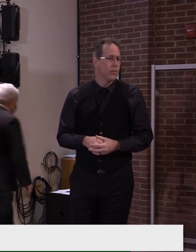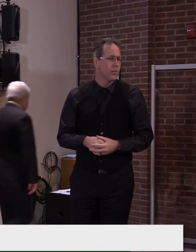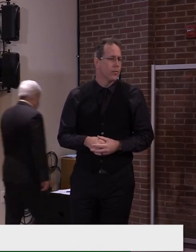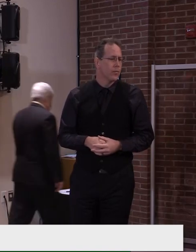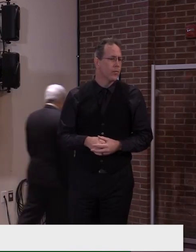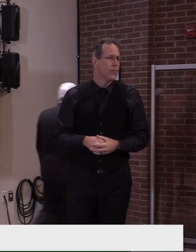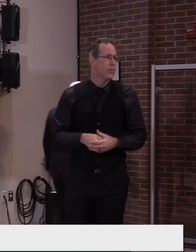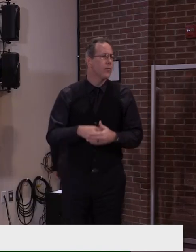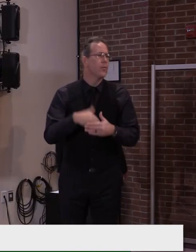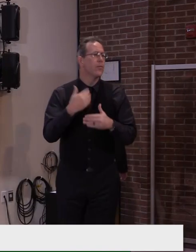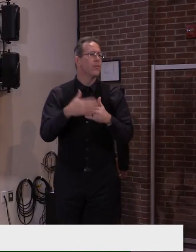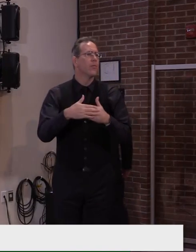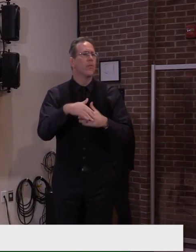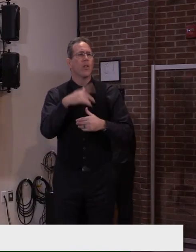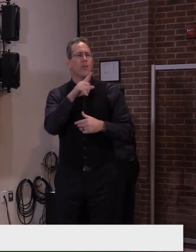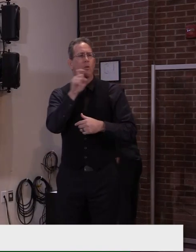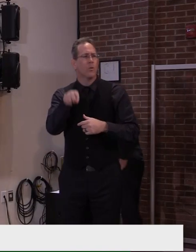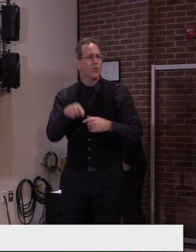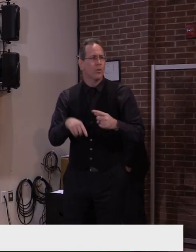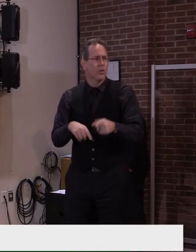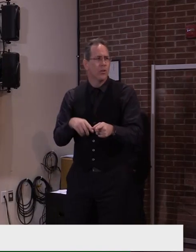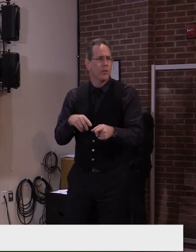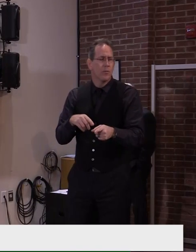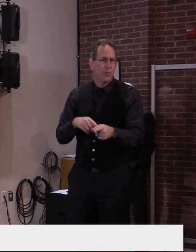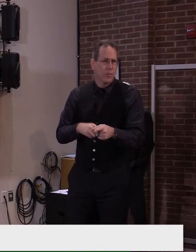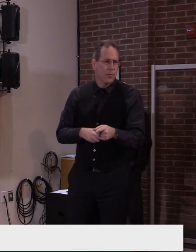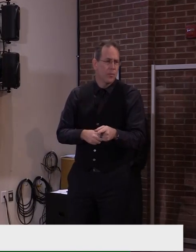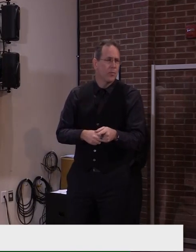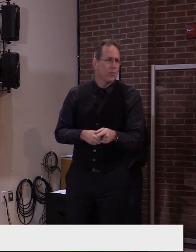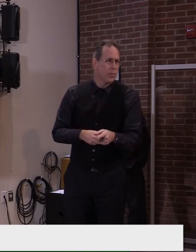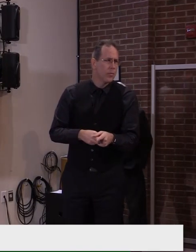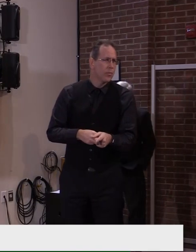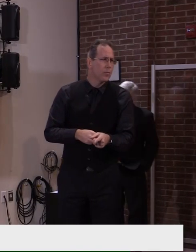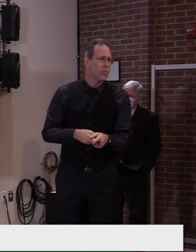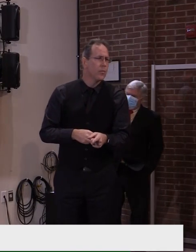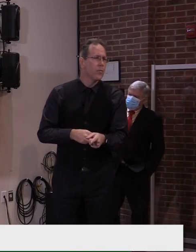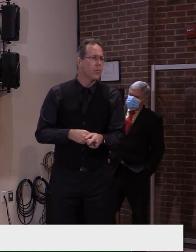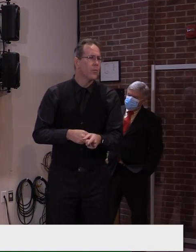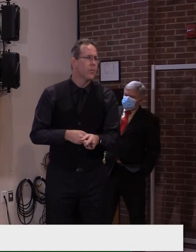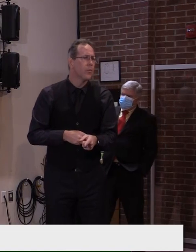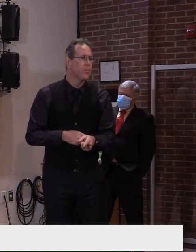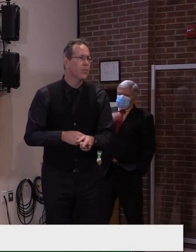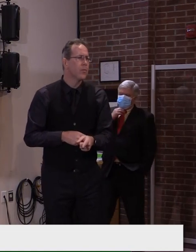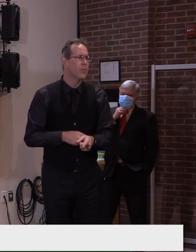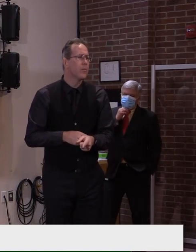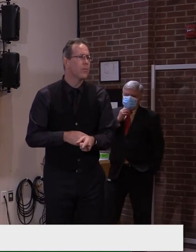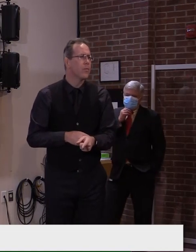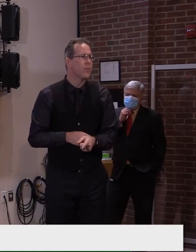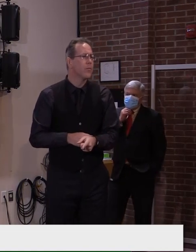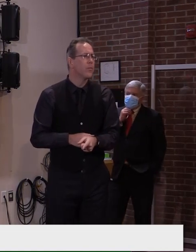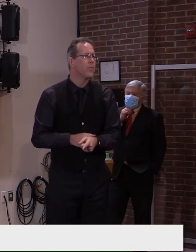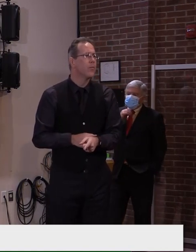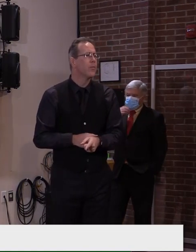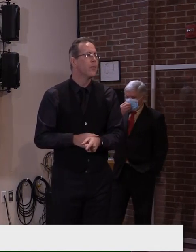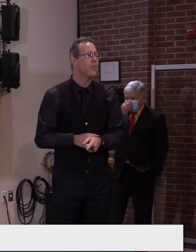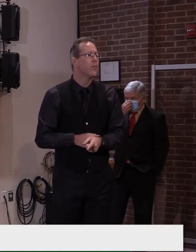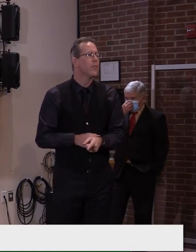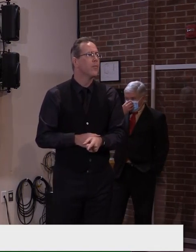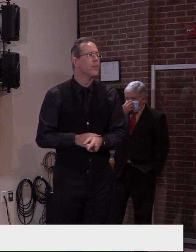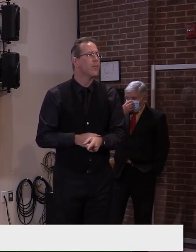Dr. Levine, I've heard some people say that, you know, there may be a silver lining with the Omicron variant. You know, although it spreads